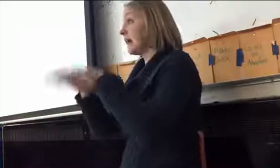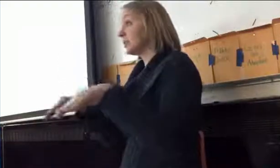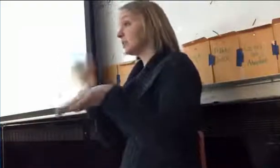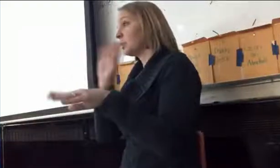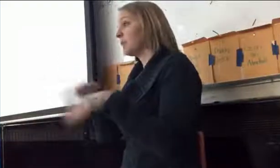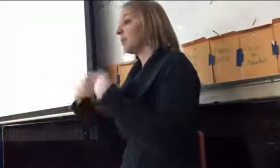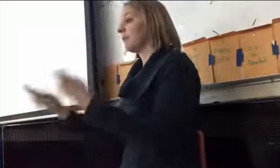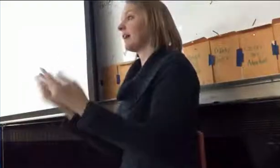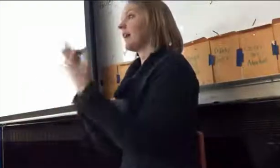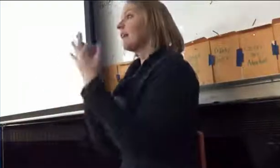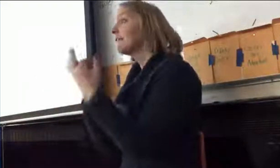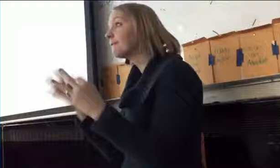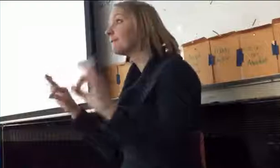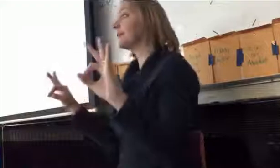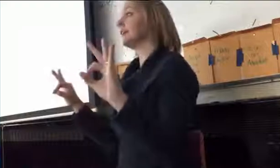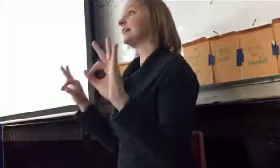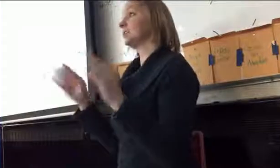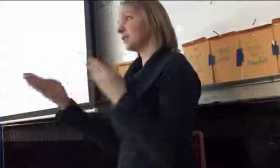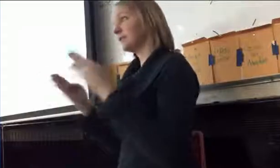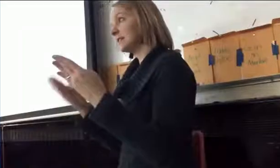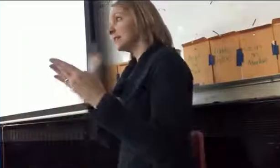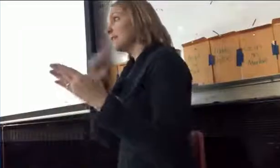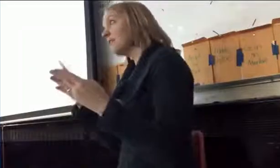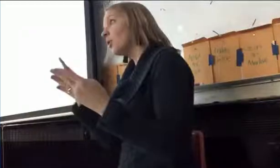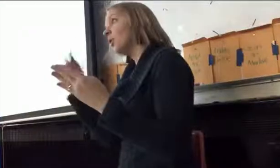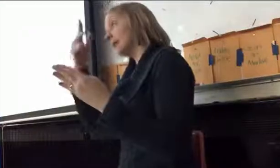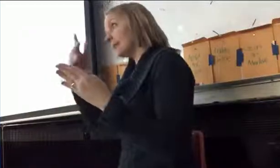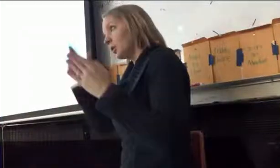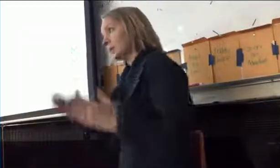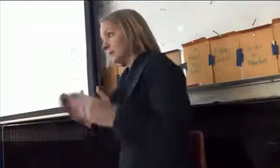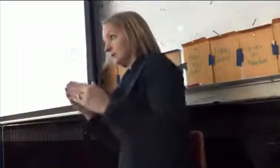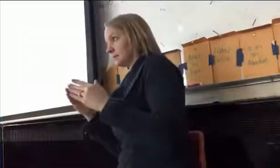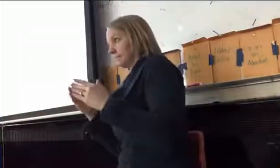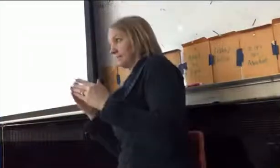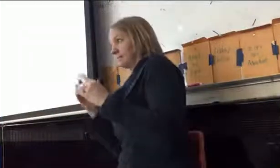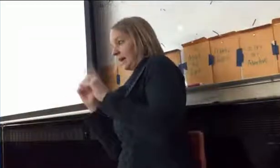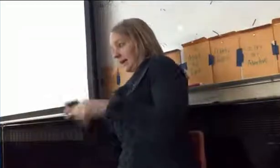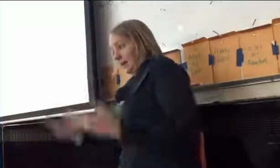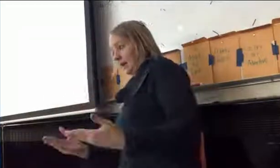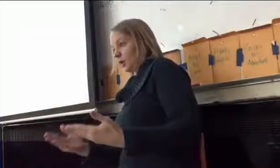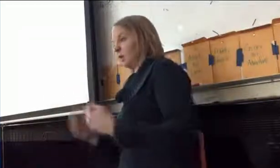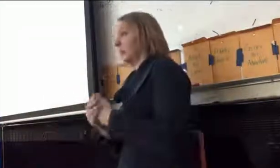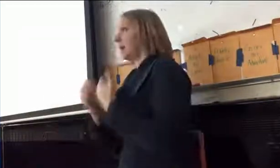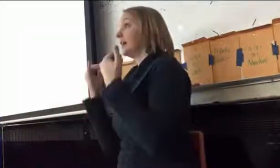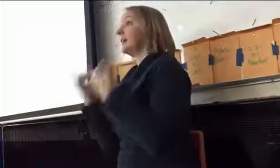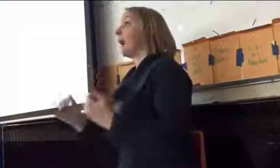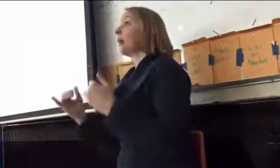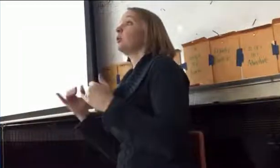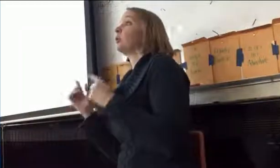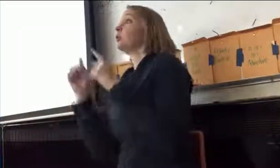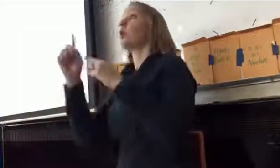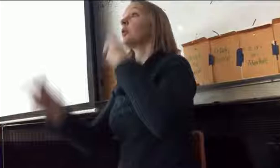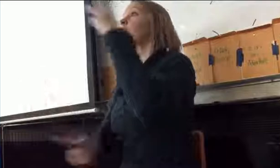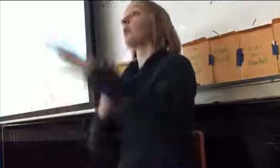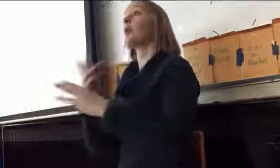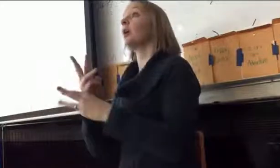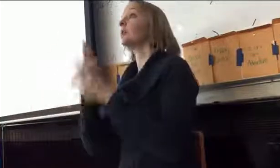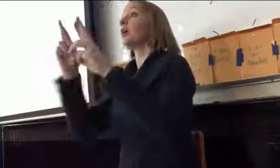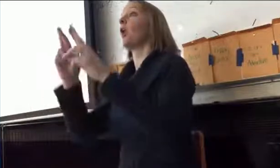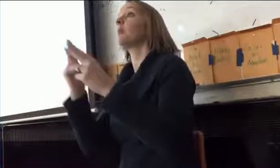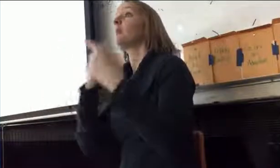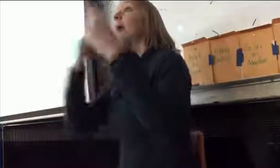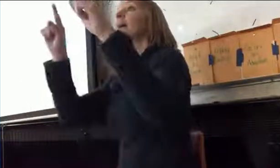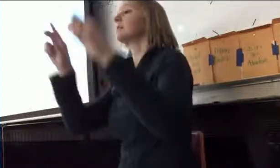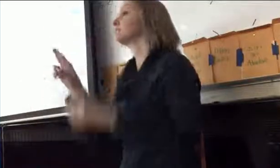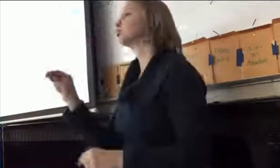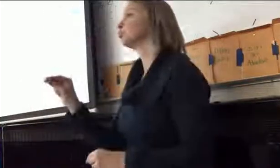to provide free services for immigrants coming in. Now you don't just go off into the world and hope that you can make it. What